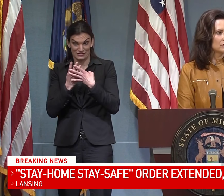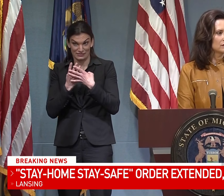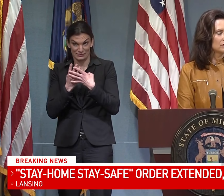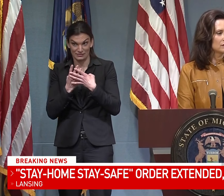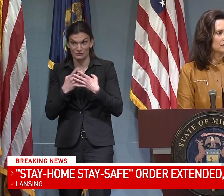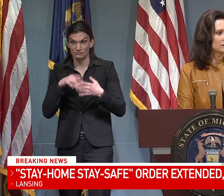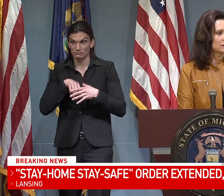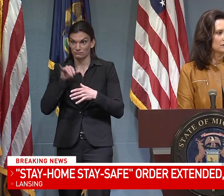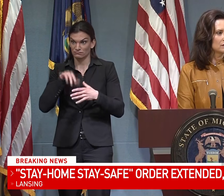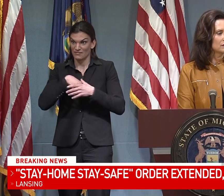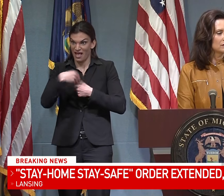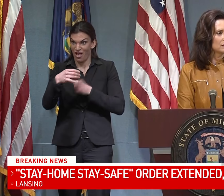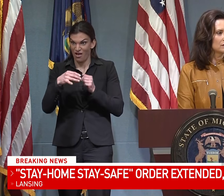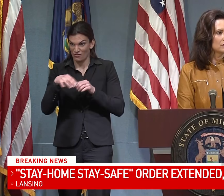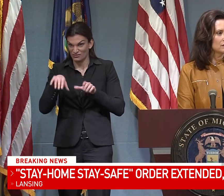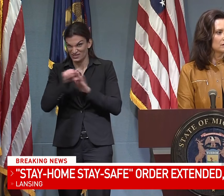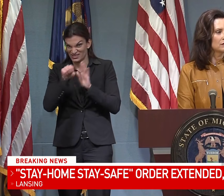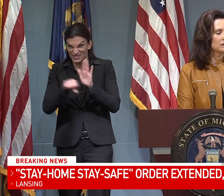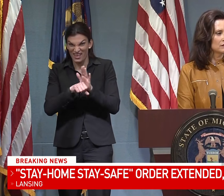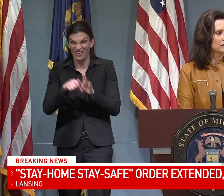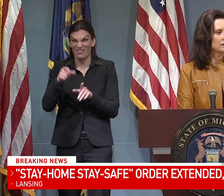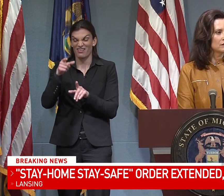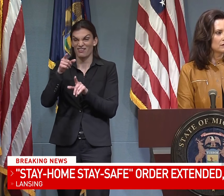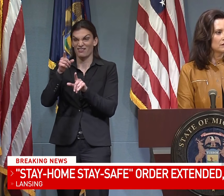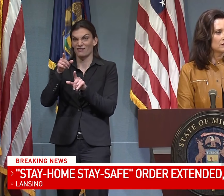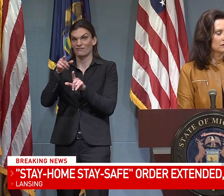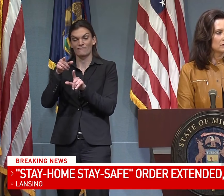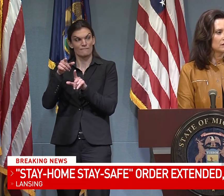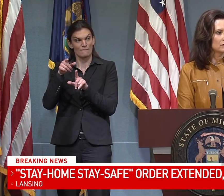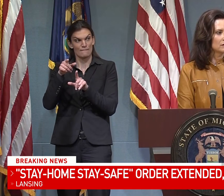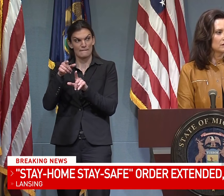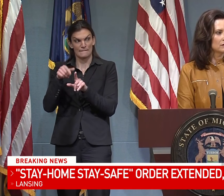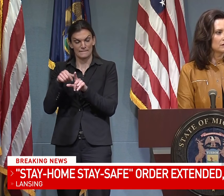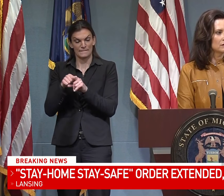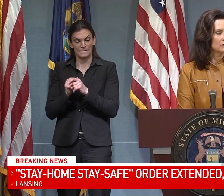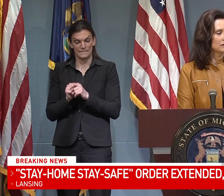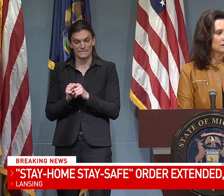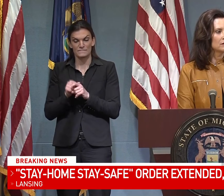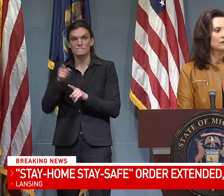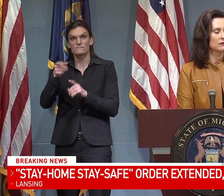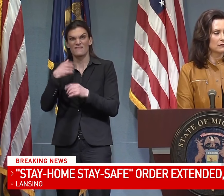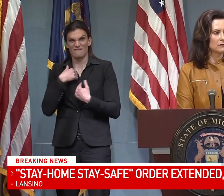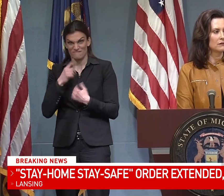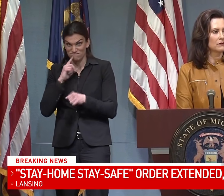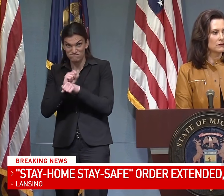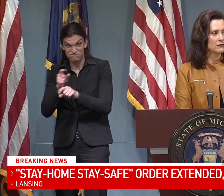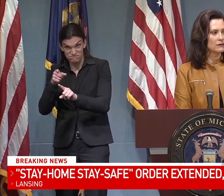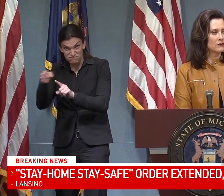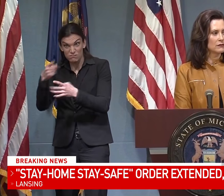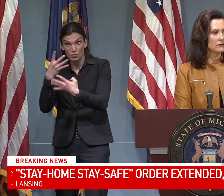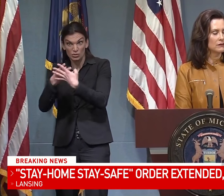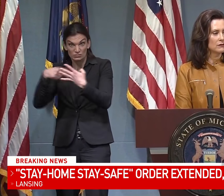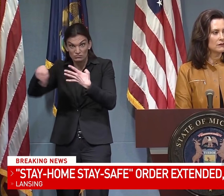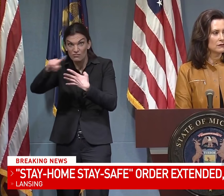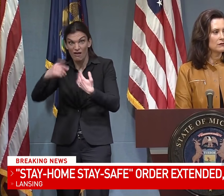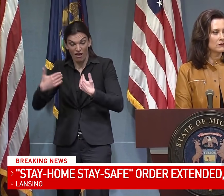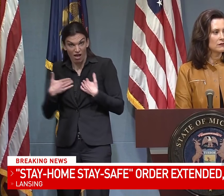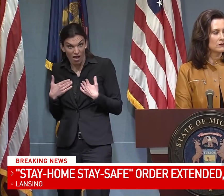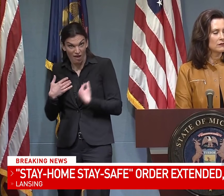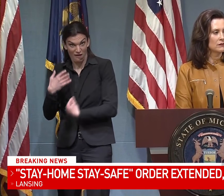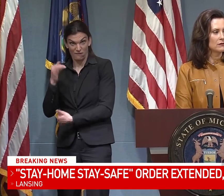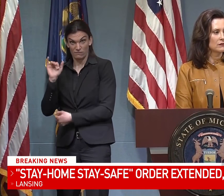the numbers of inmates in there and the numbers of inmates with COVID, and whether you're going